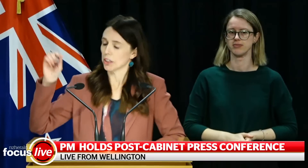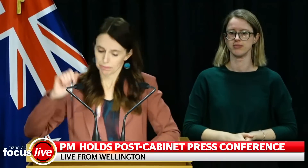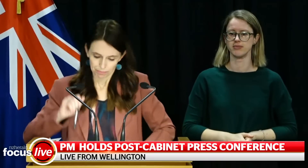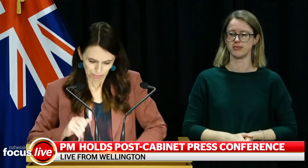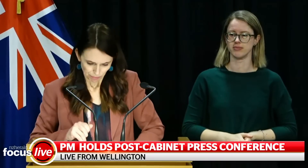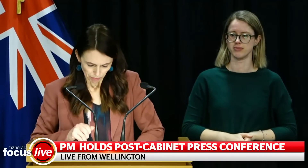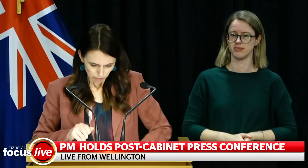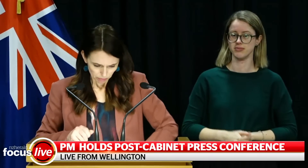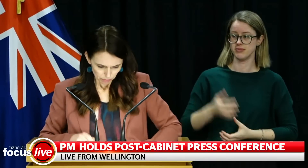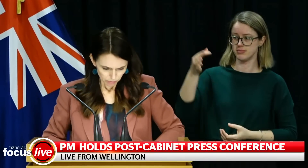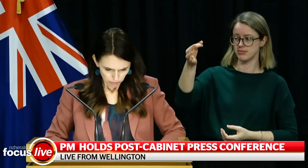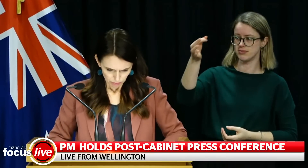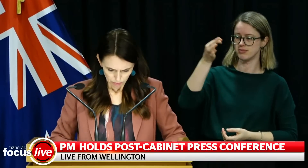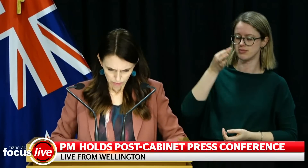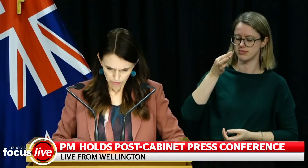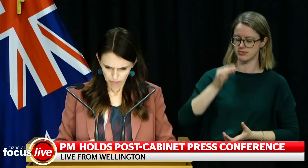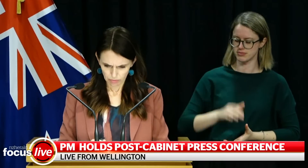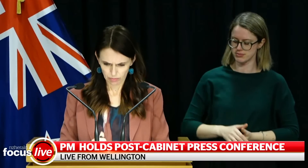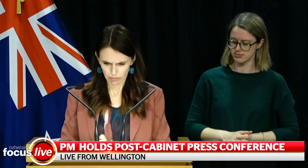Luke.